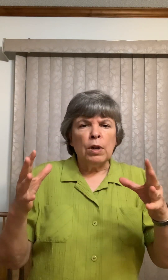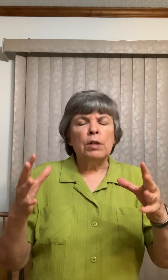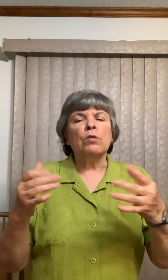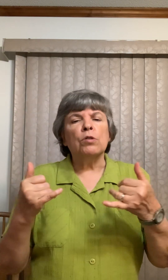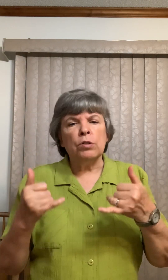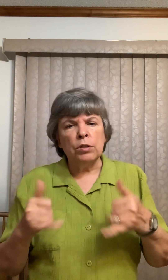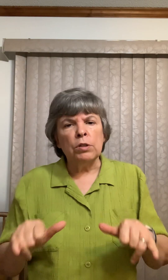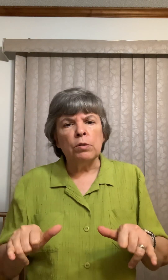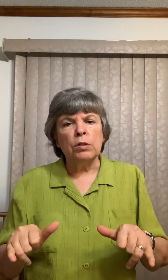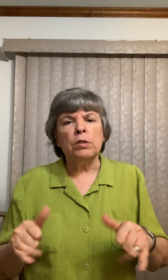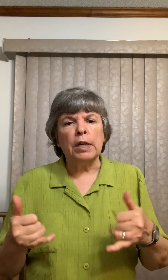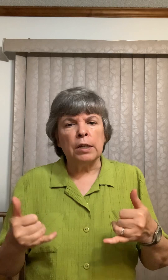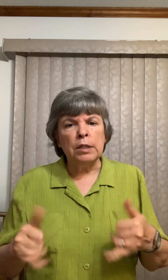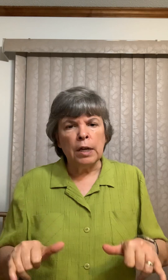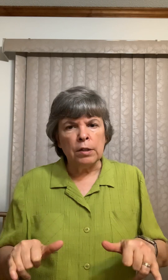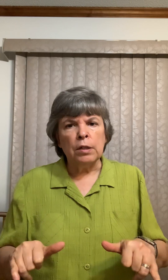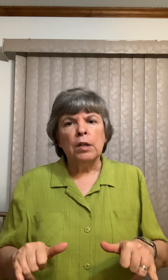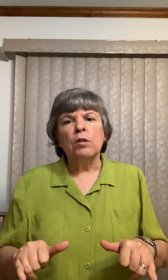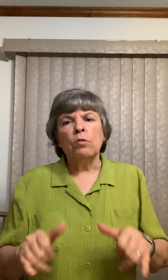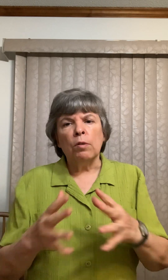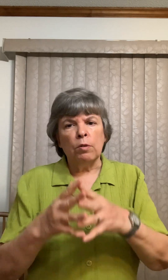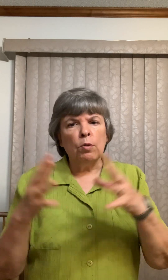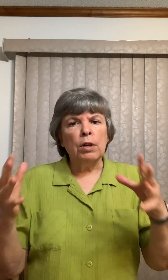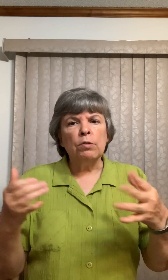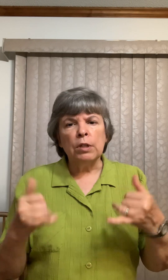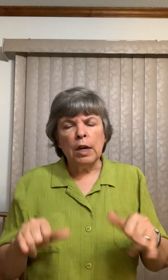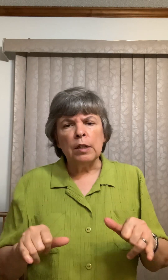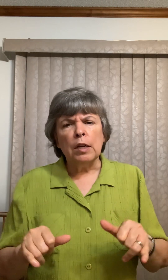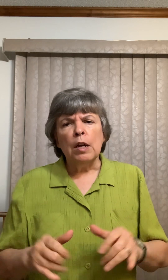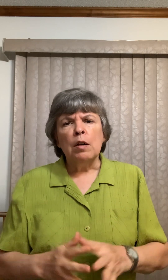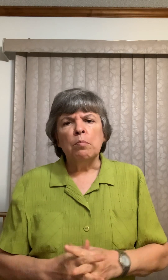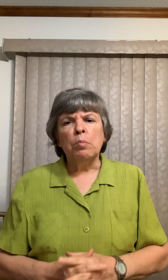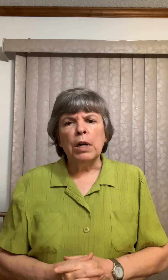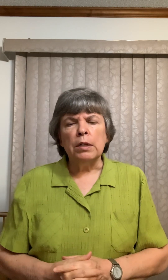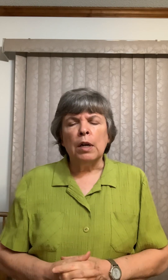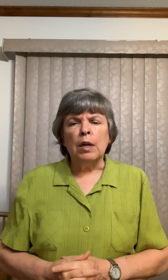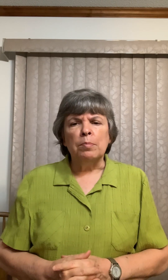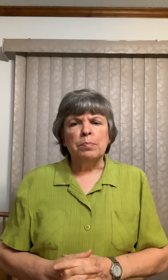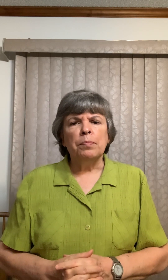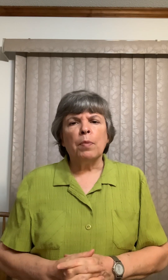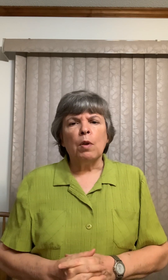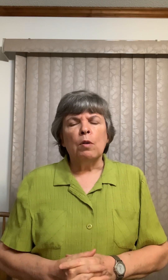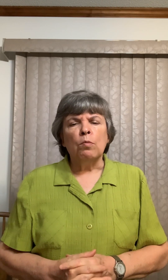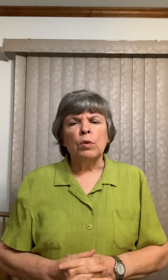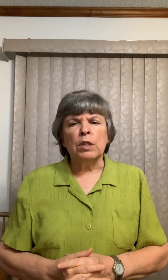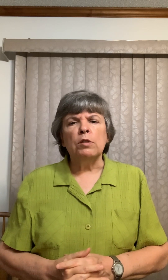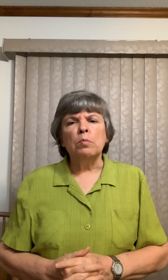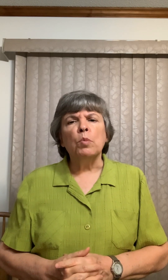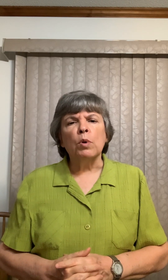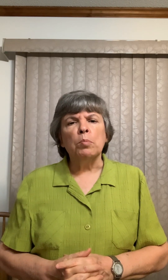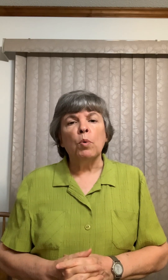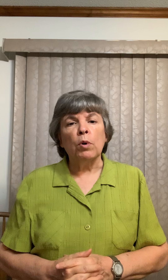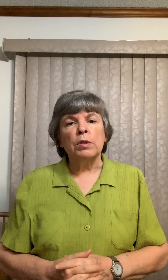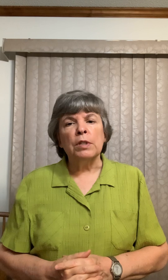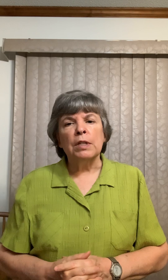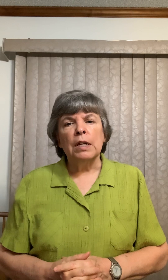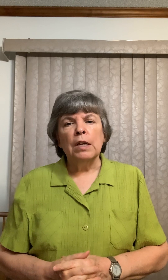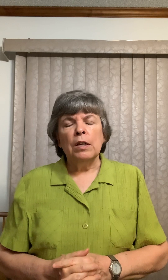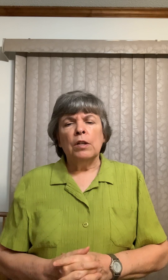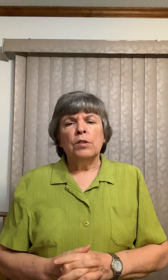greater still. This is like a yet, greater yet. But we're going to do more important.